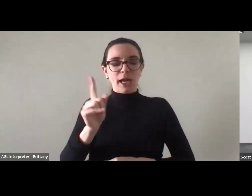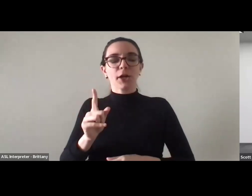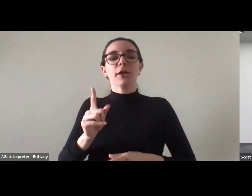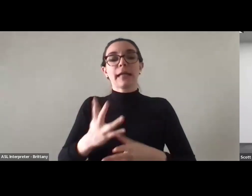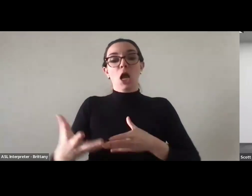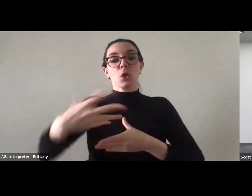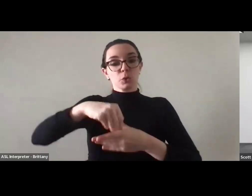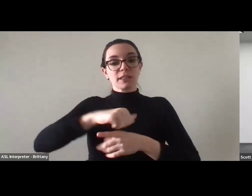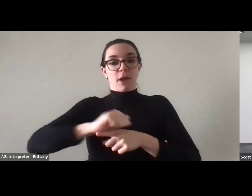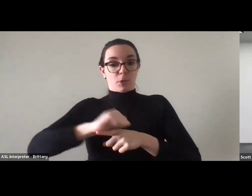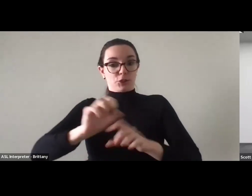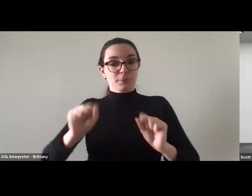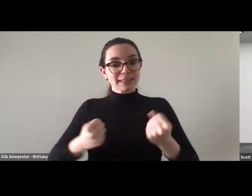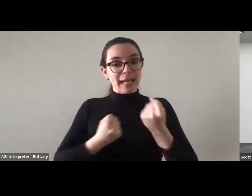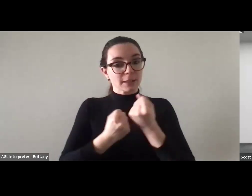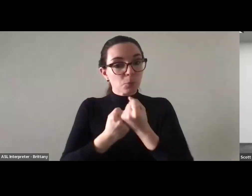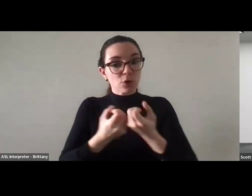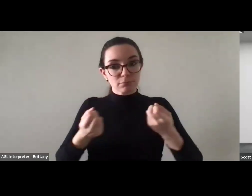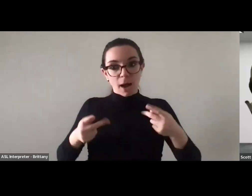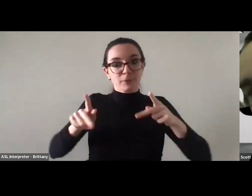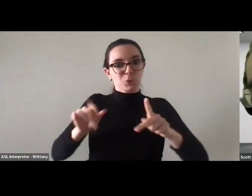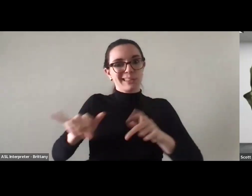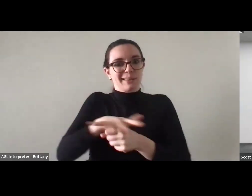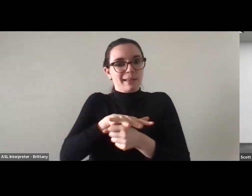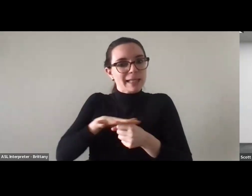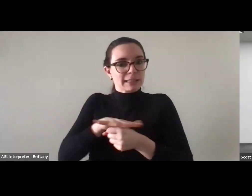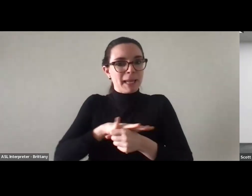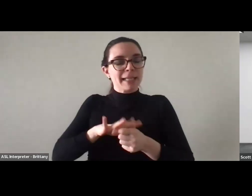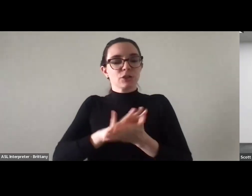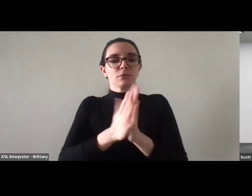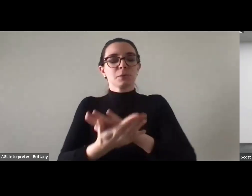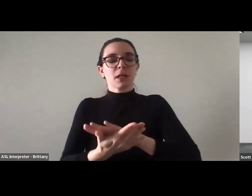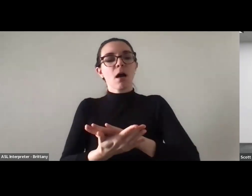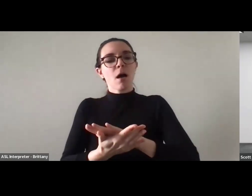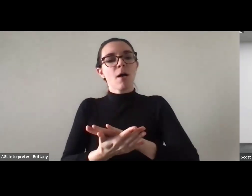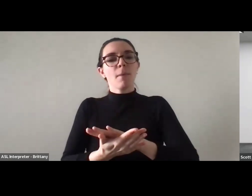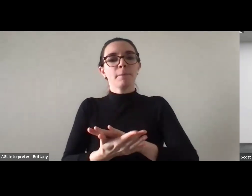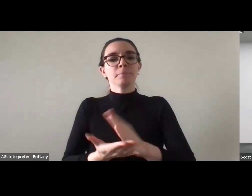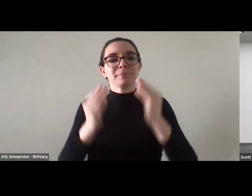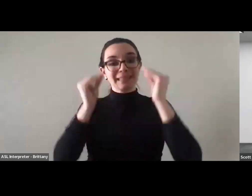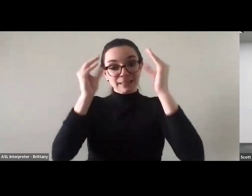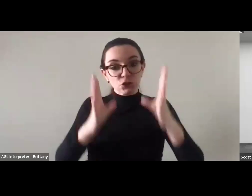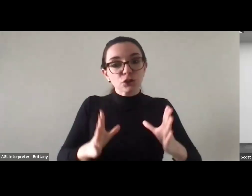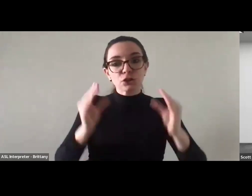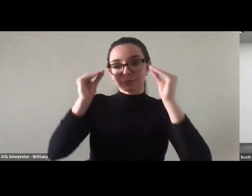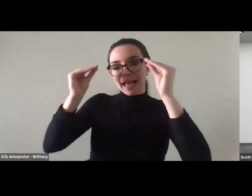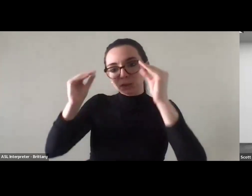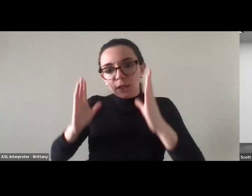can support opportunities in that space, I think, to become teachers,